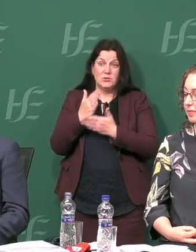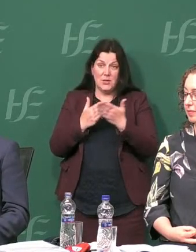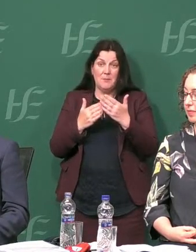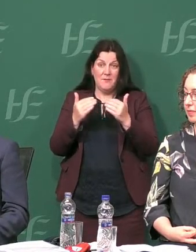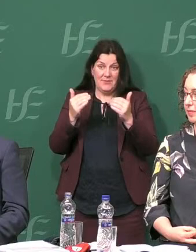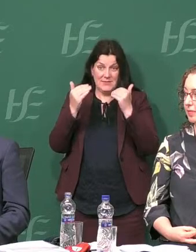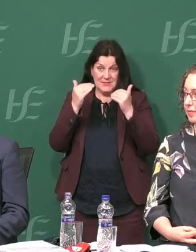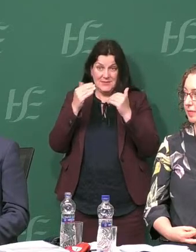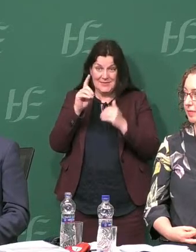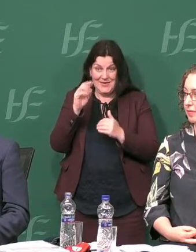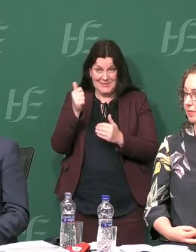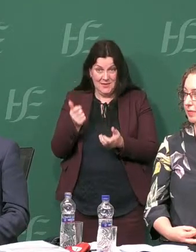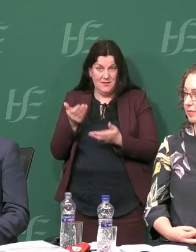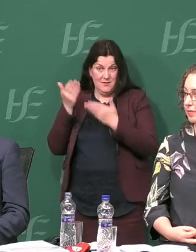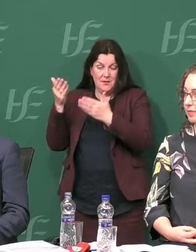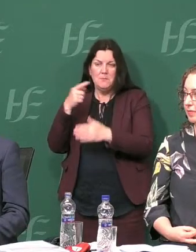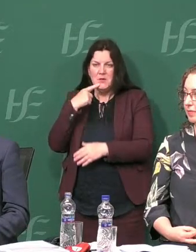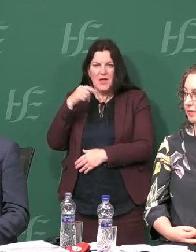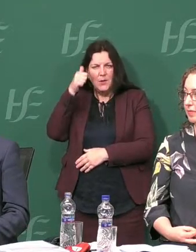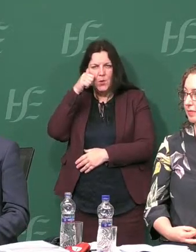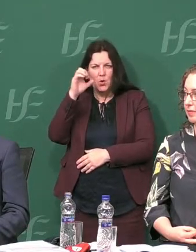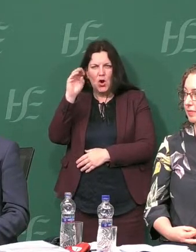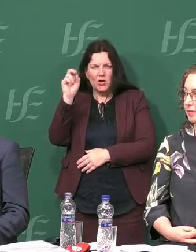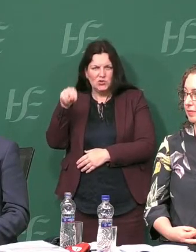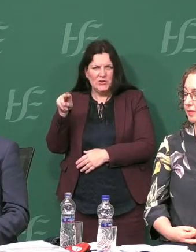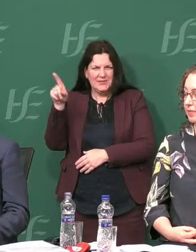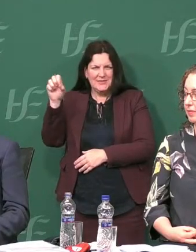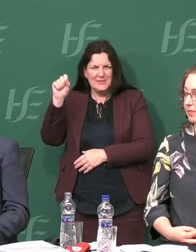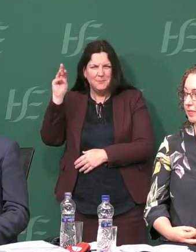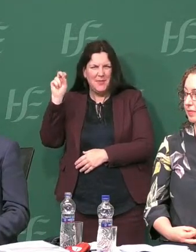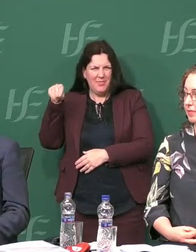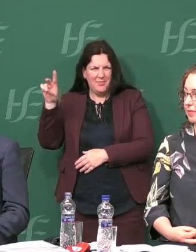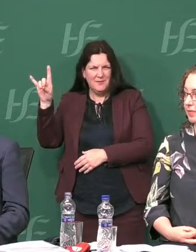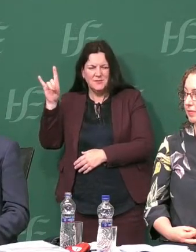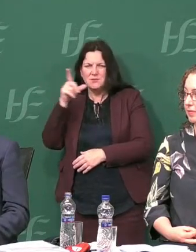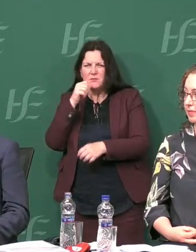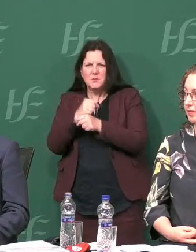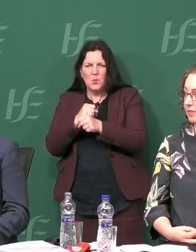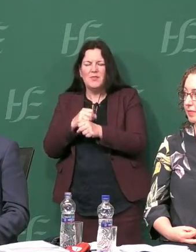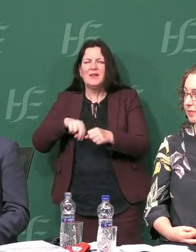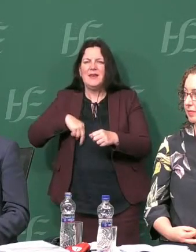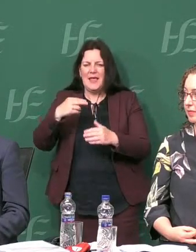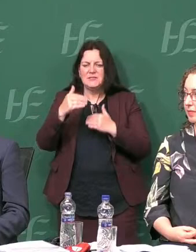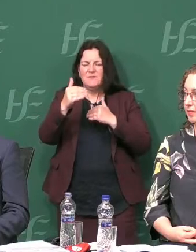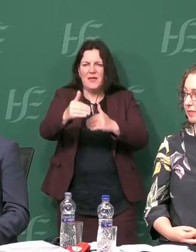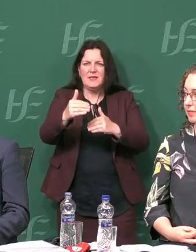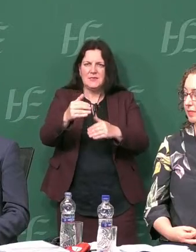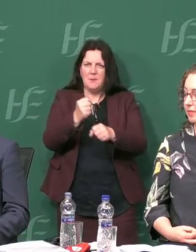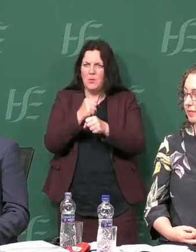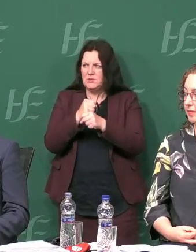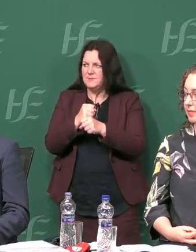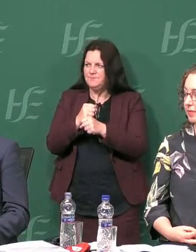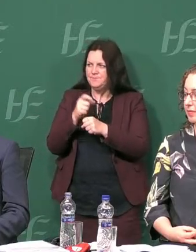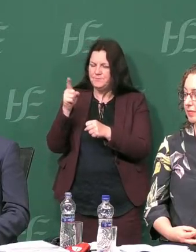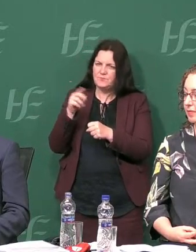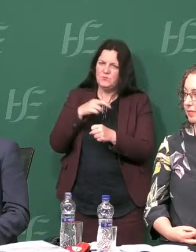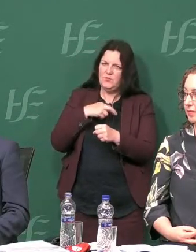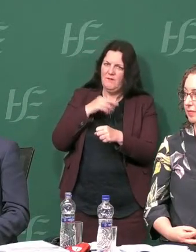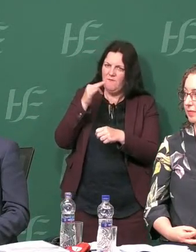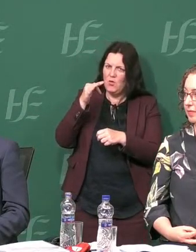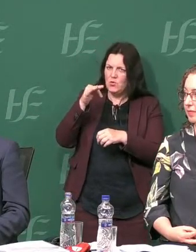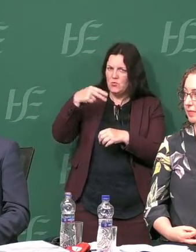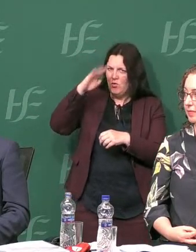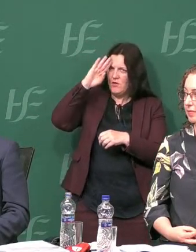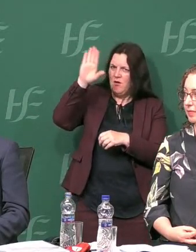data. I did hear the Minister, Oisin Smith, on this morning talking about that was the next phase of the solutions they were working on for people in the north of